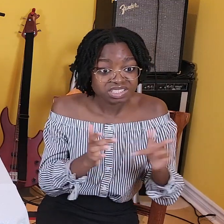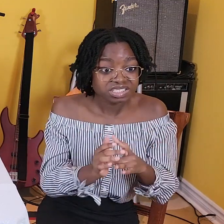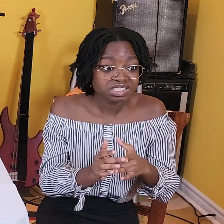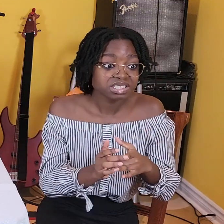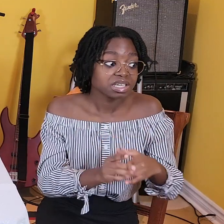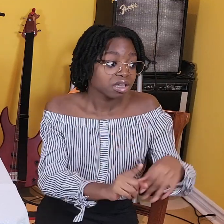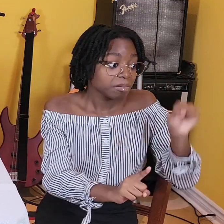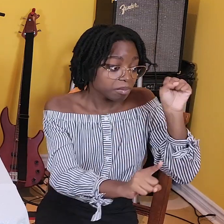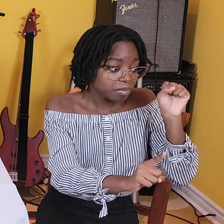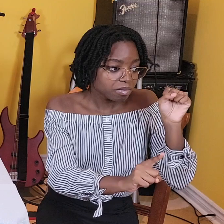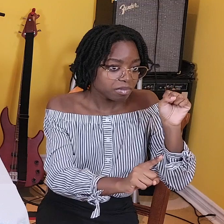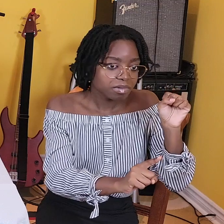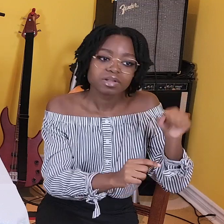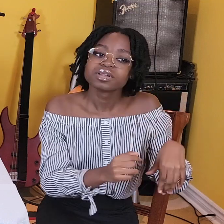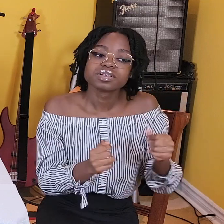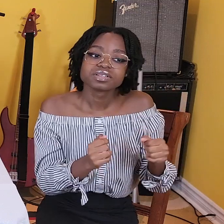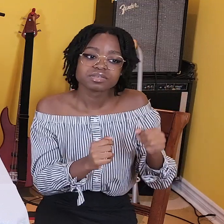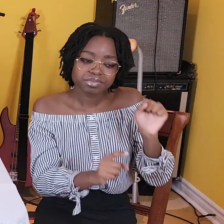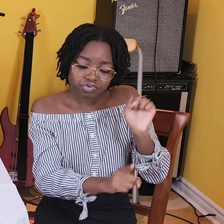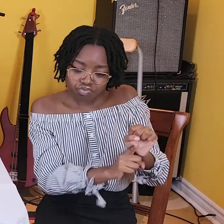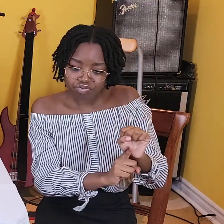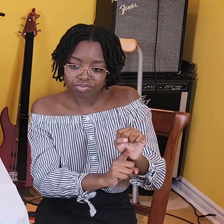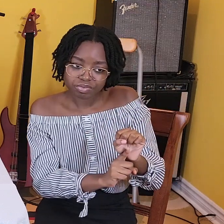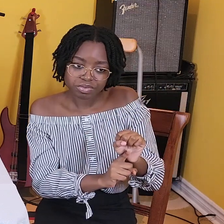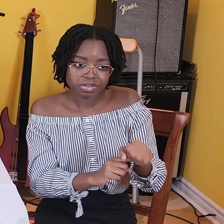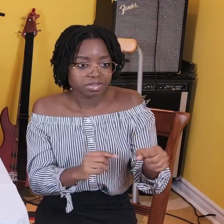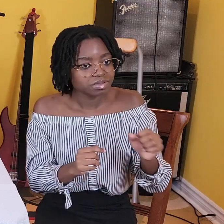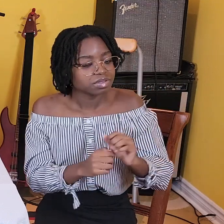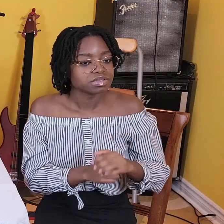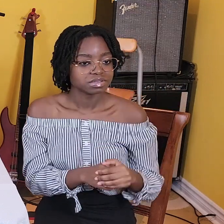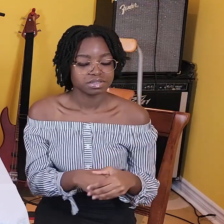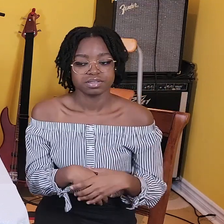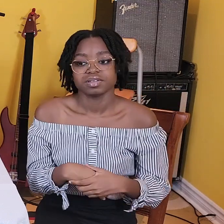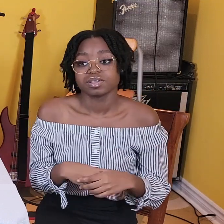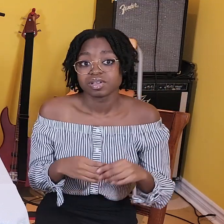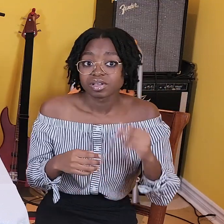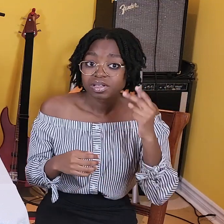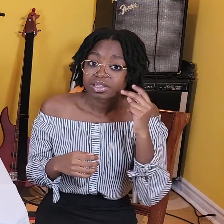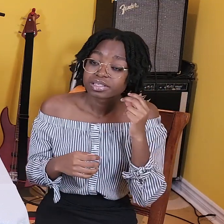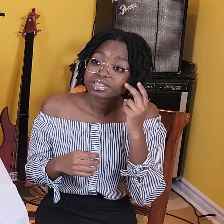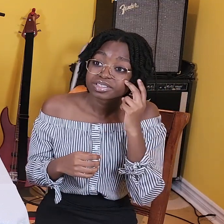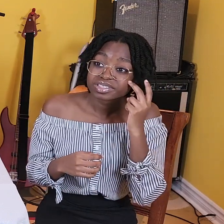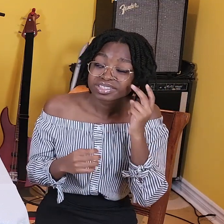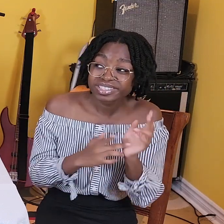Jesus calling him friend. And then we saw the six trials.